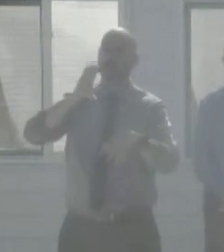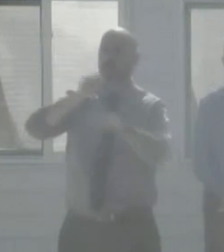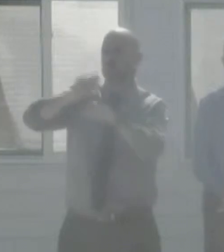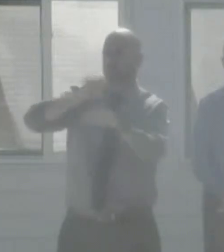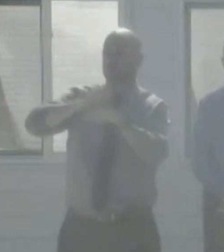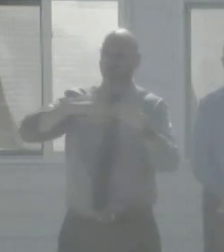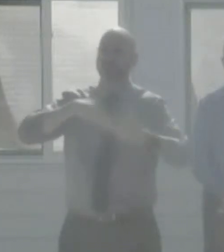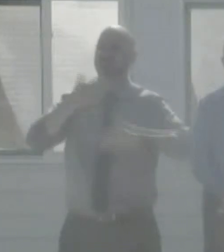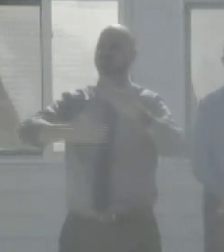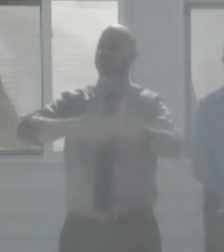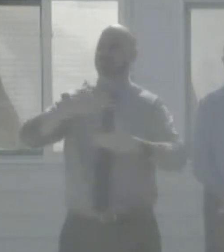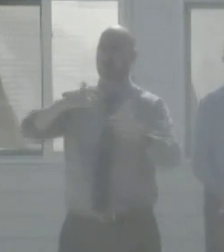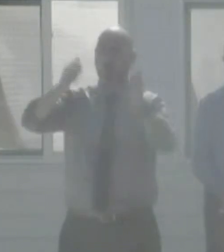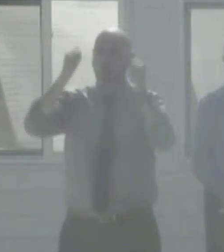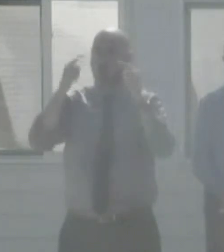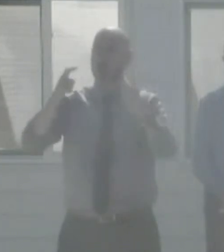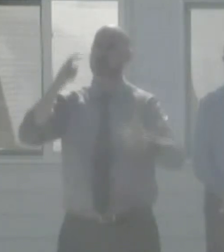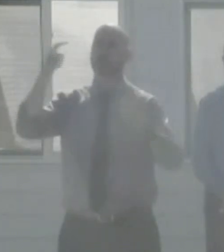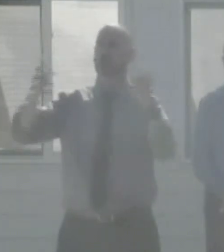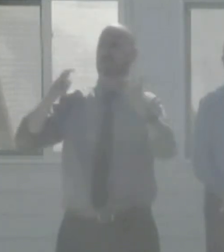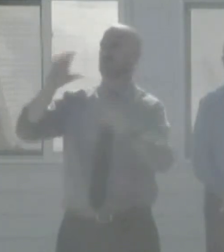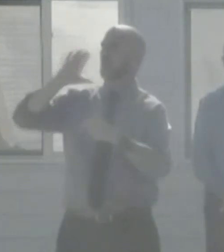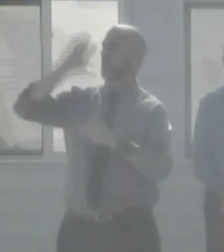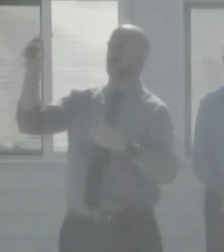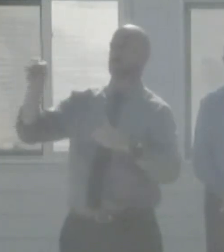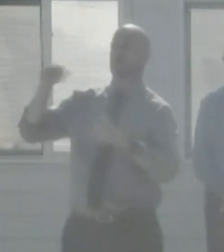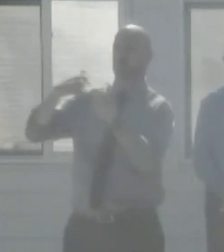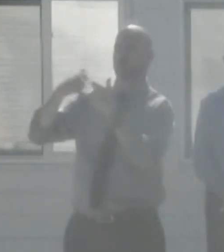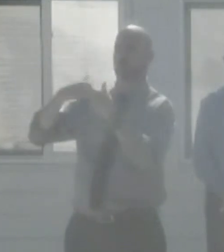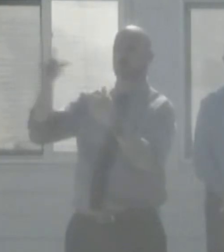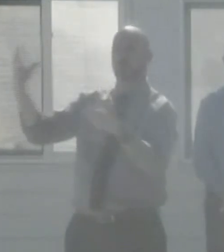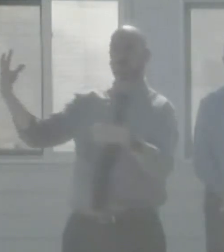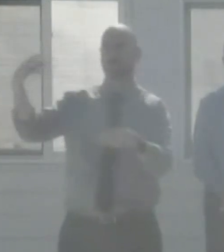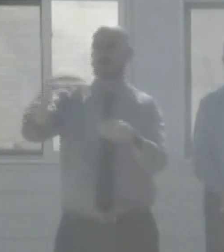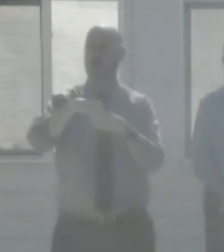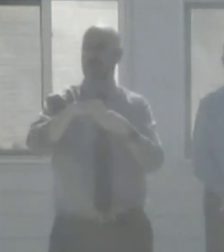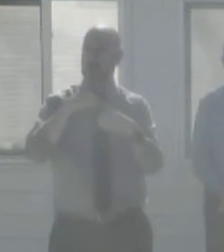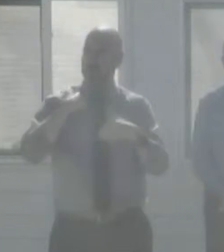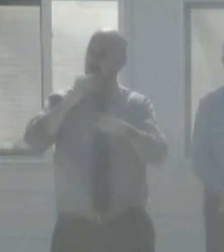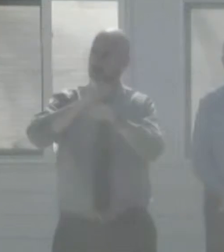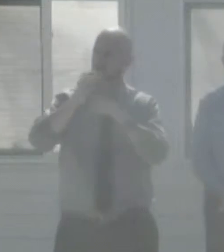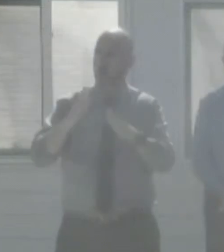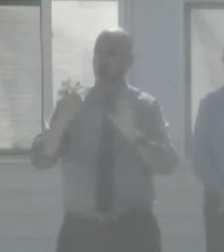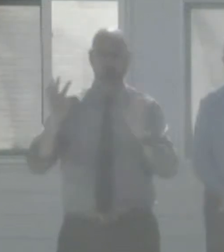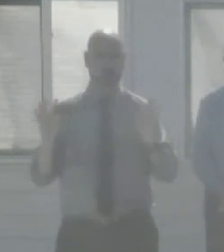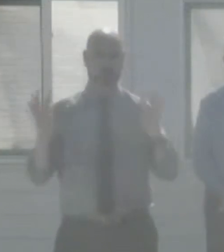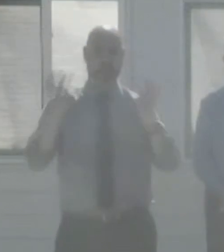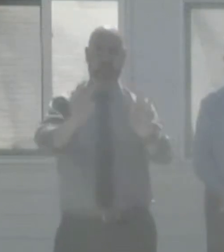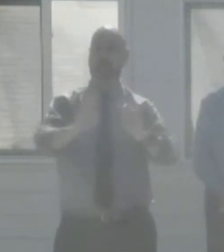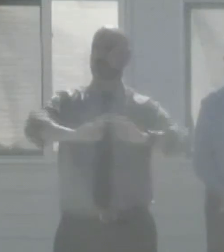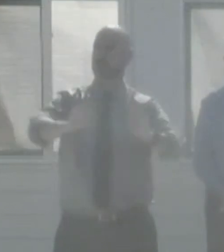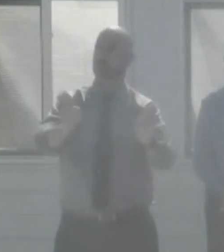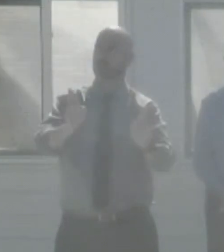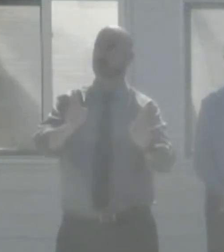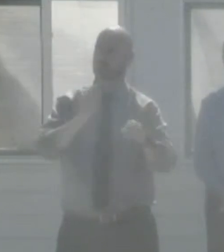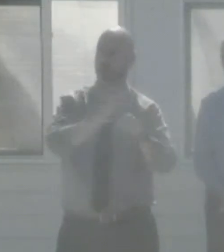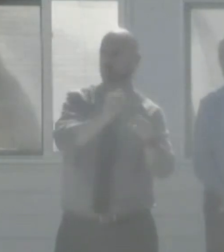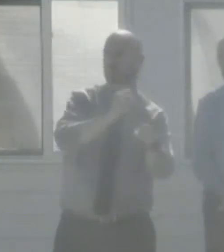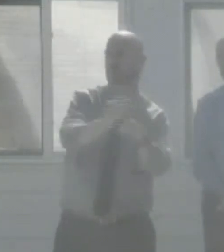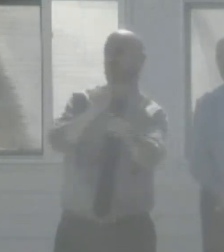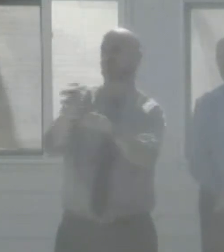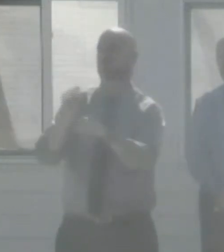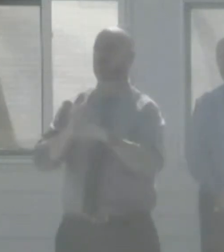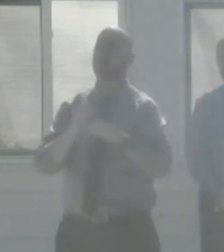They've had the people ready, and they know that this is something that's really important. So you've got a lot of people working on that. We're